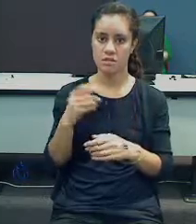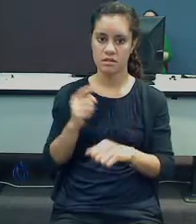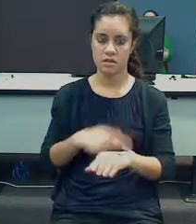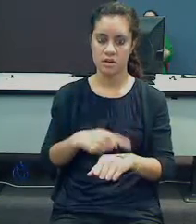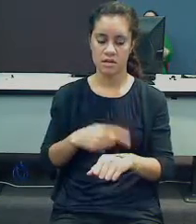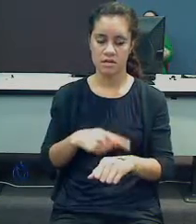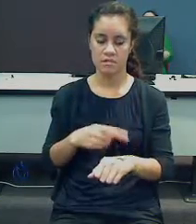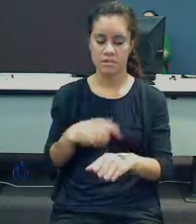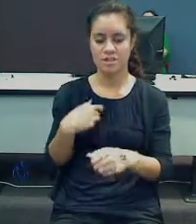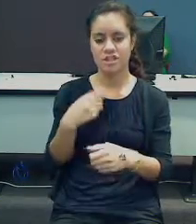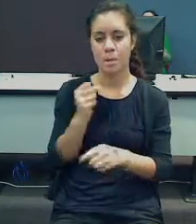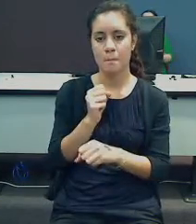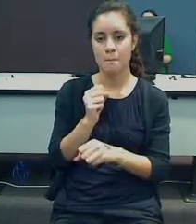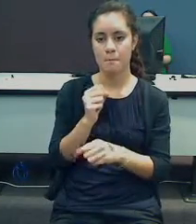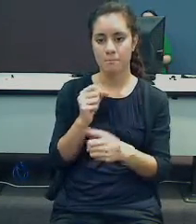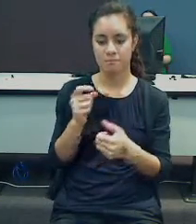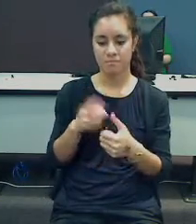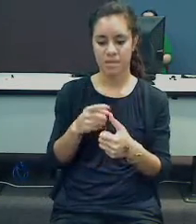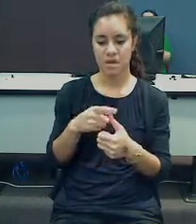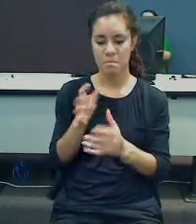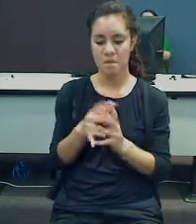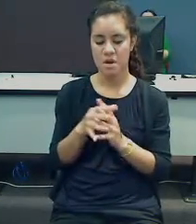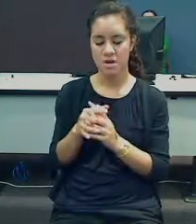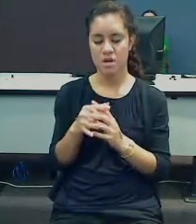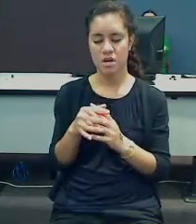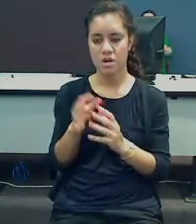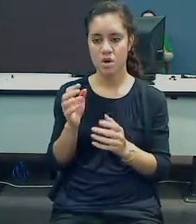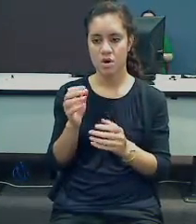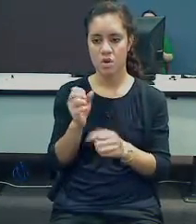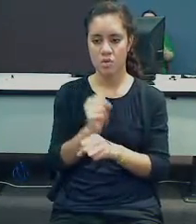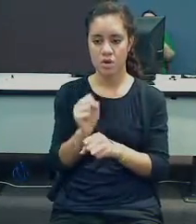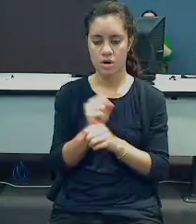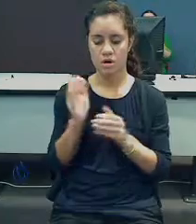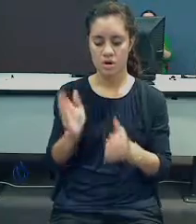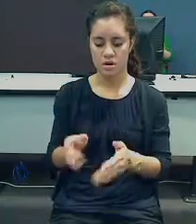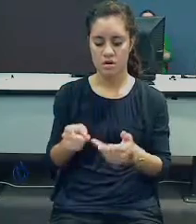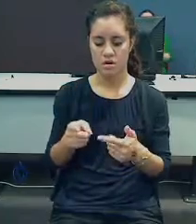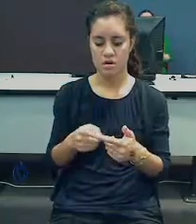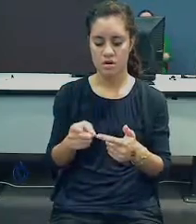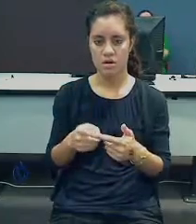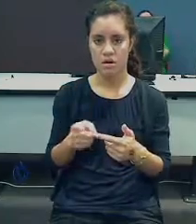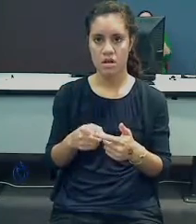the American immigrant, it was quite a different story.